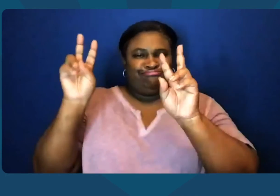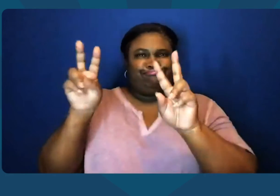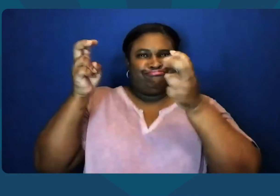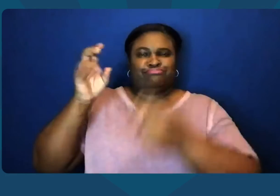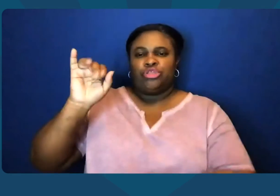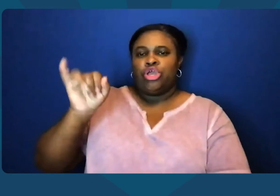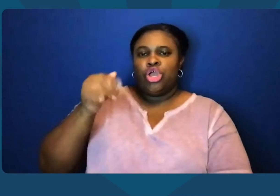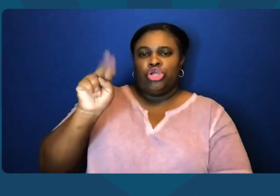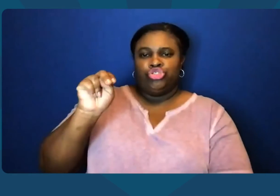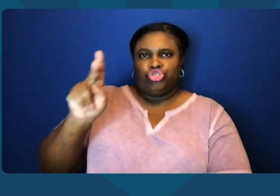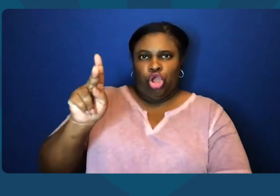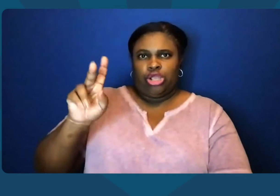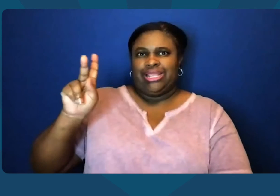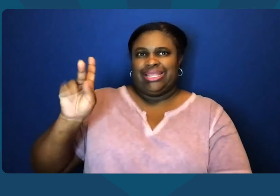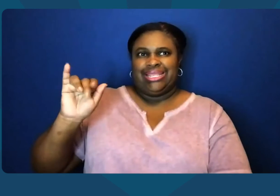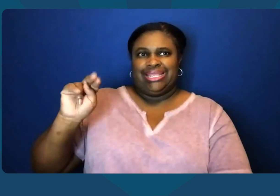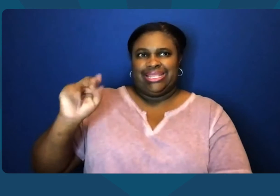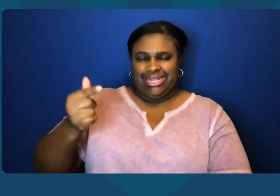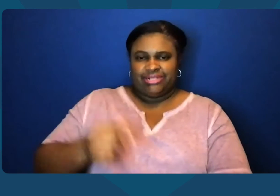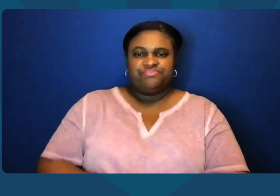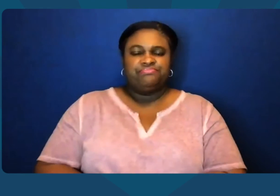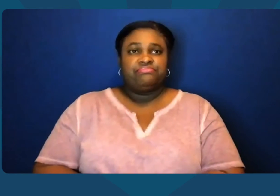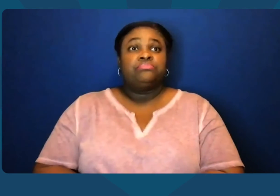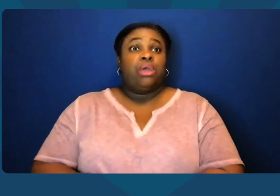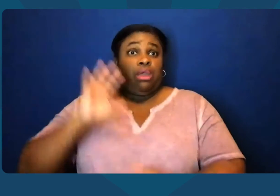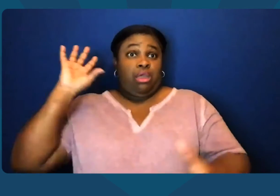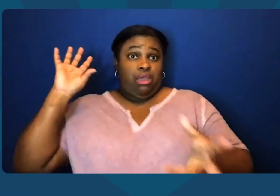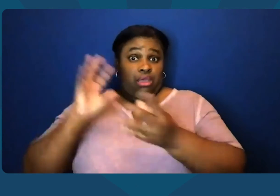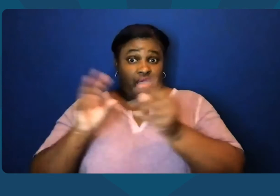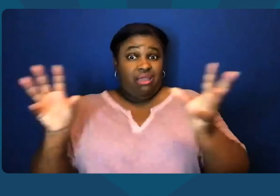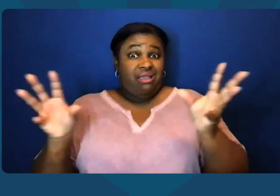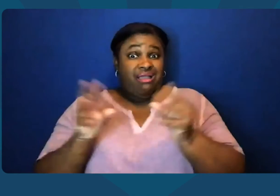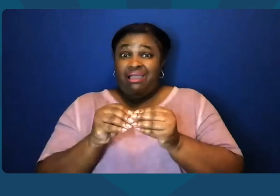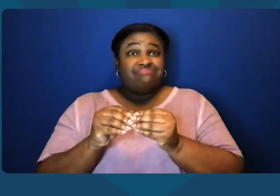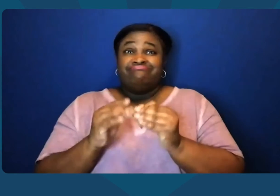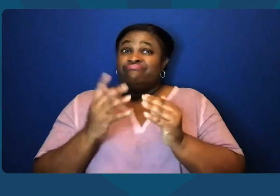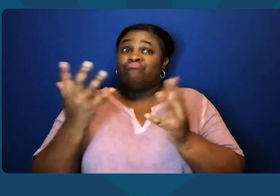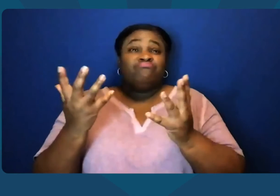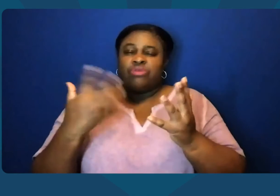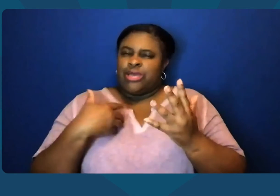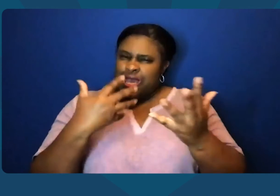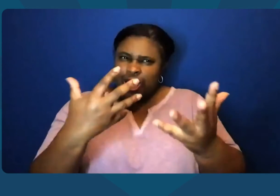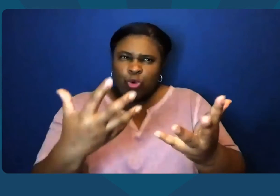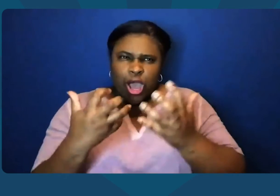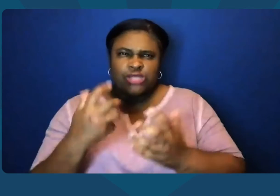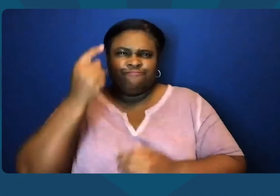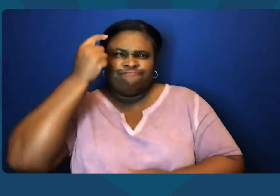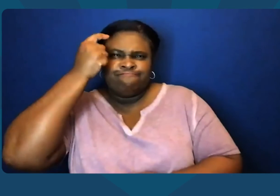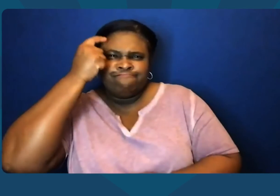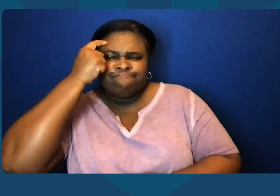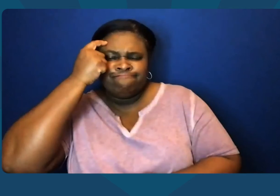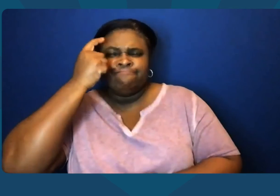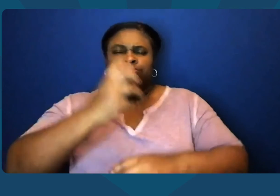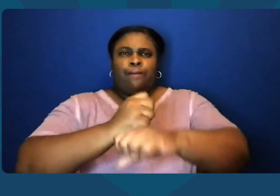Above all, I want to protect and grow this great state.